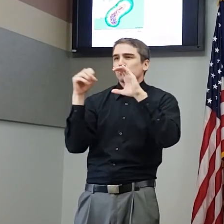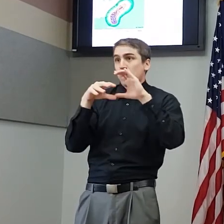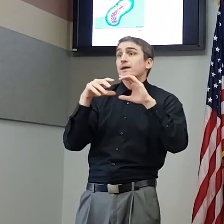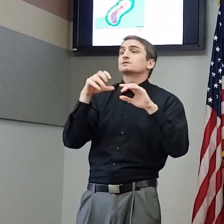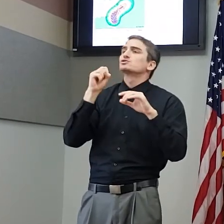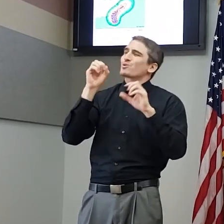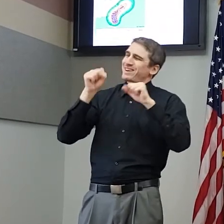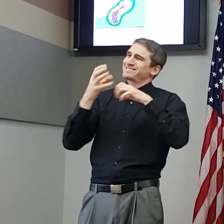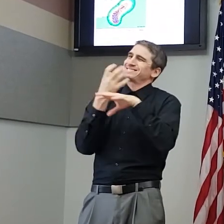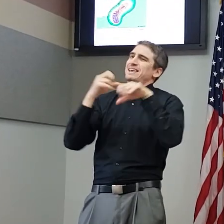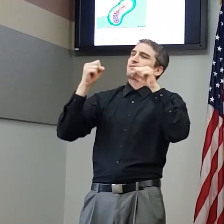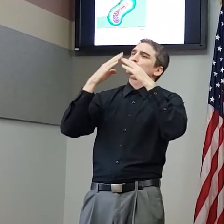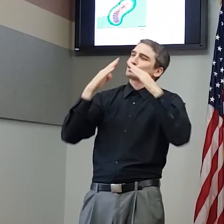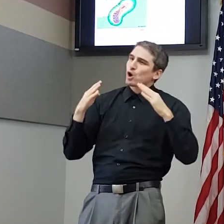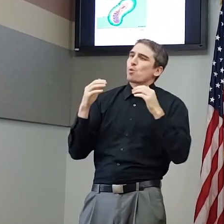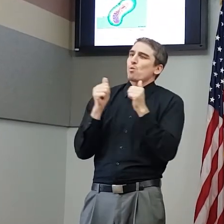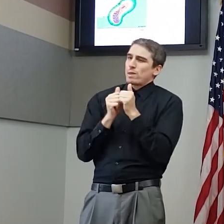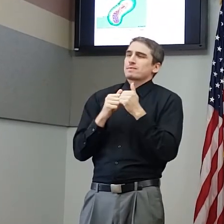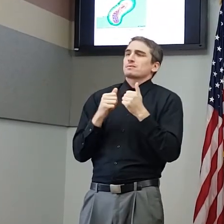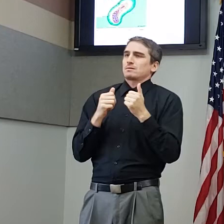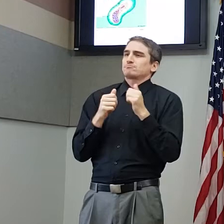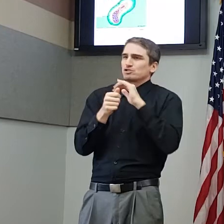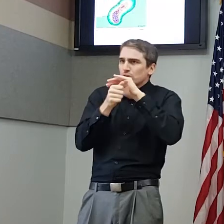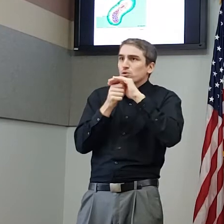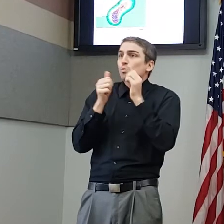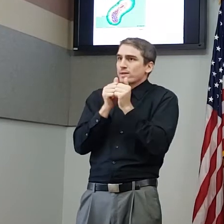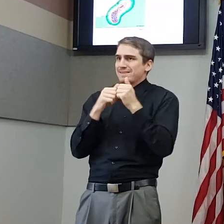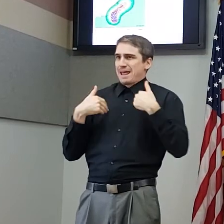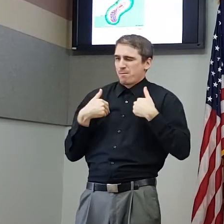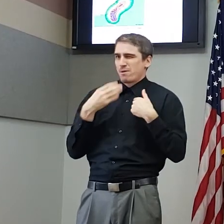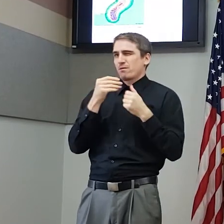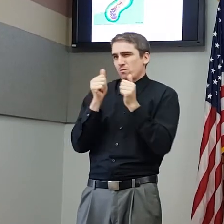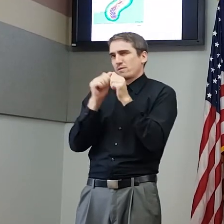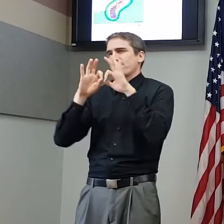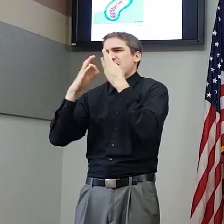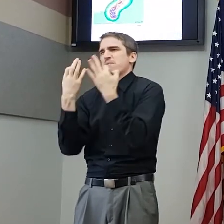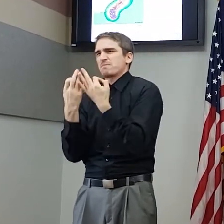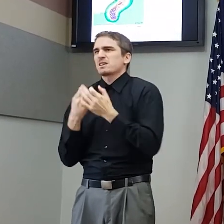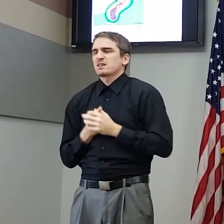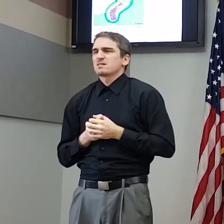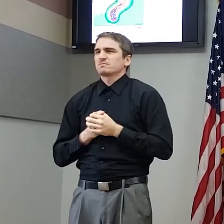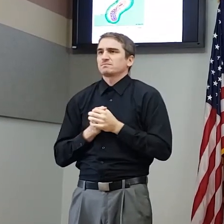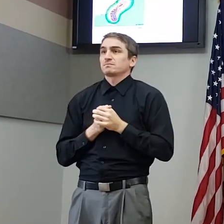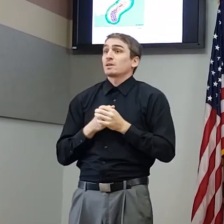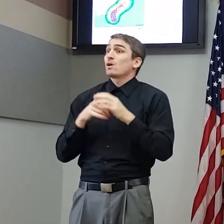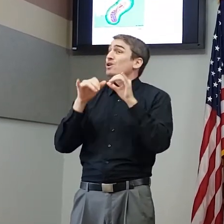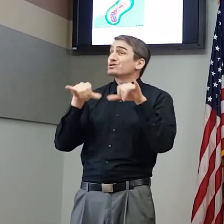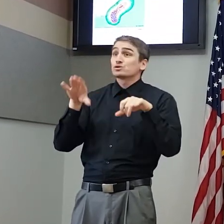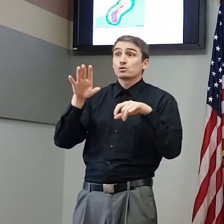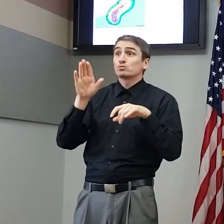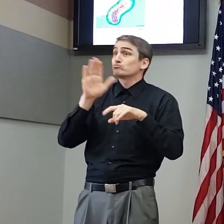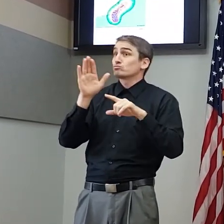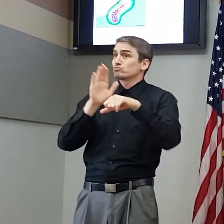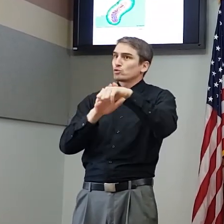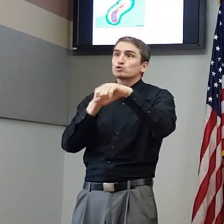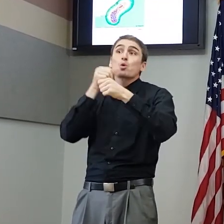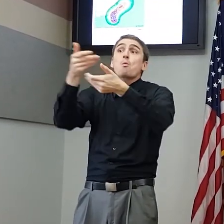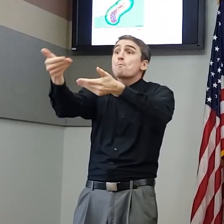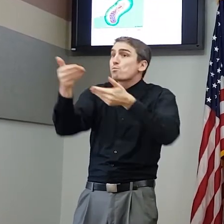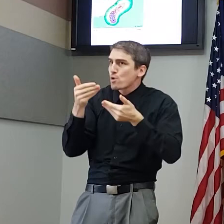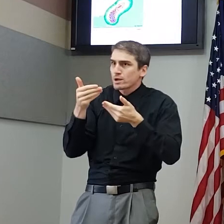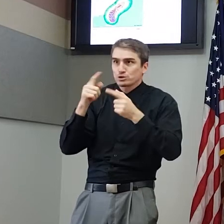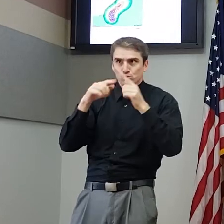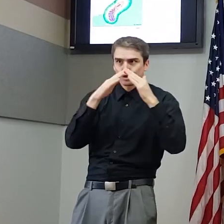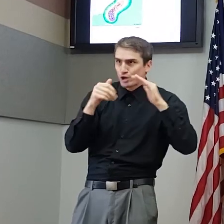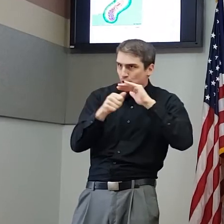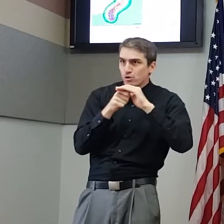safely shelter with our animals and with our families. So also what not to bring to a shelter: no weapons,